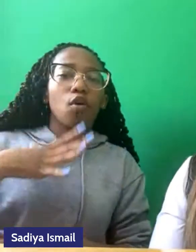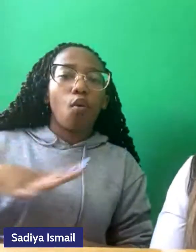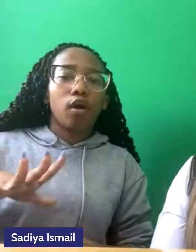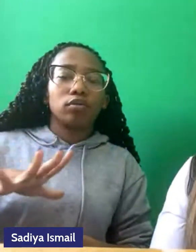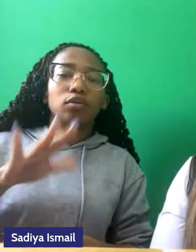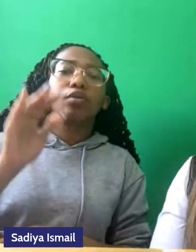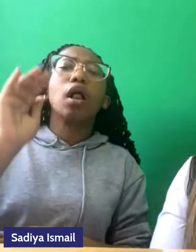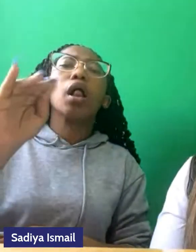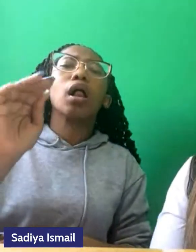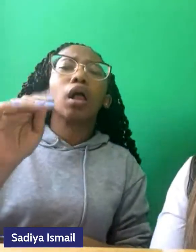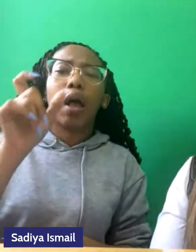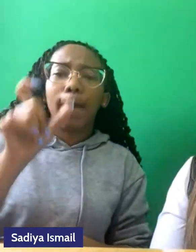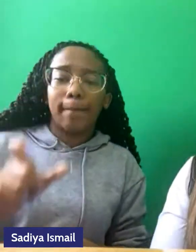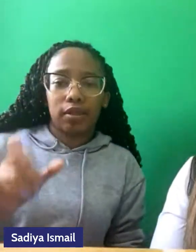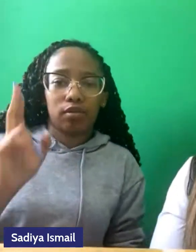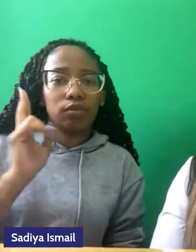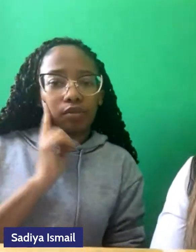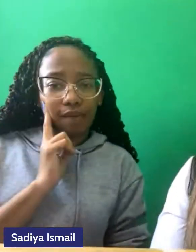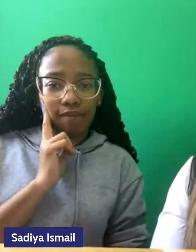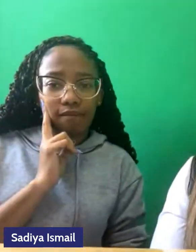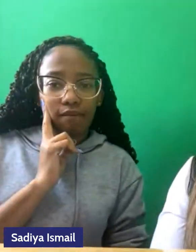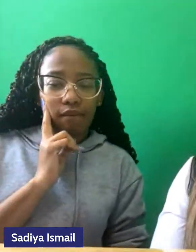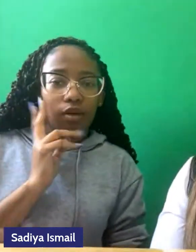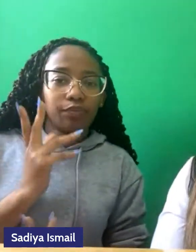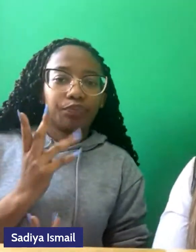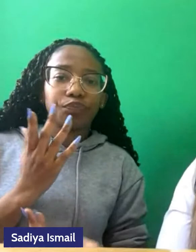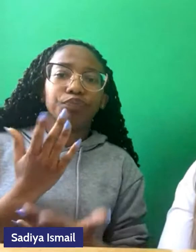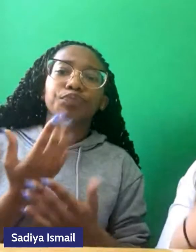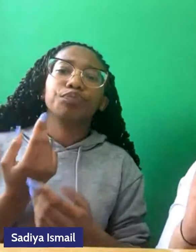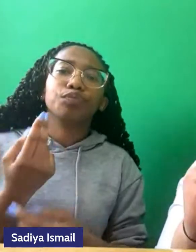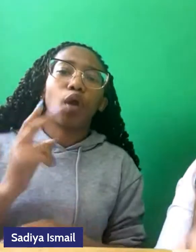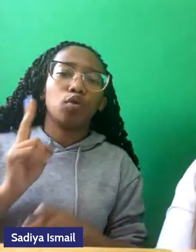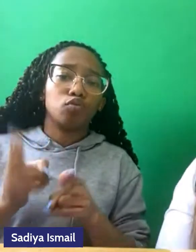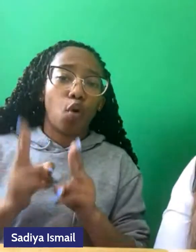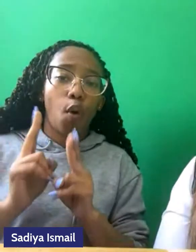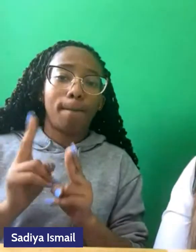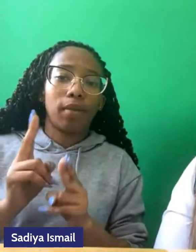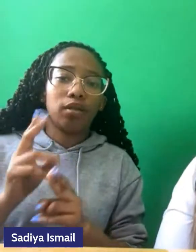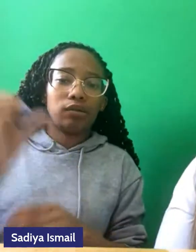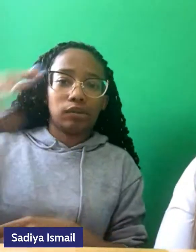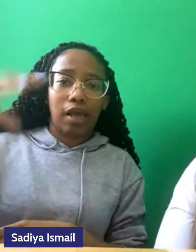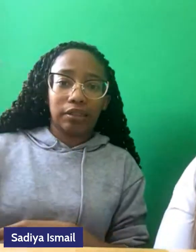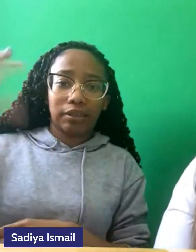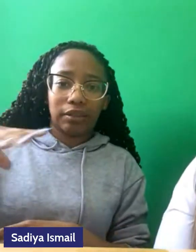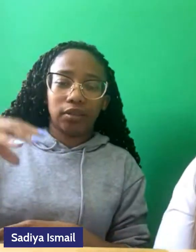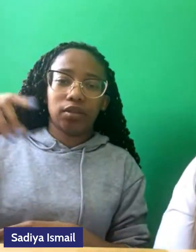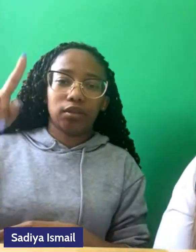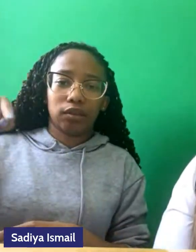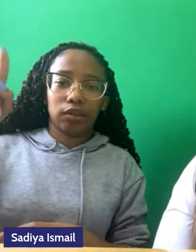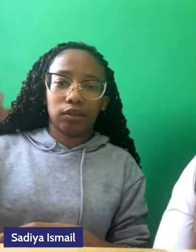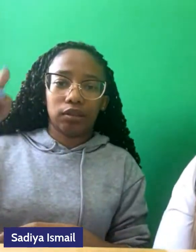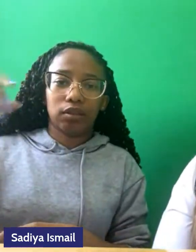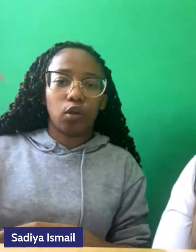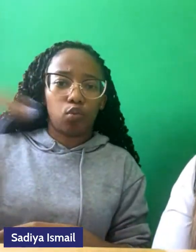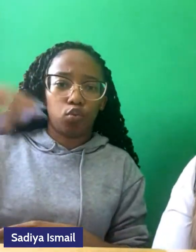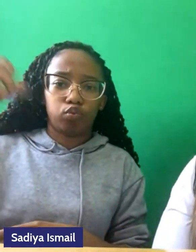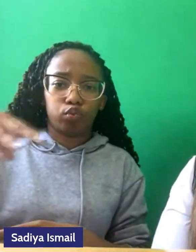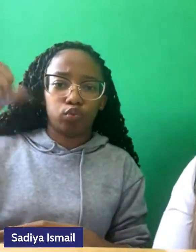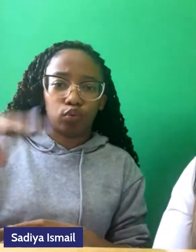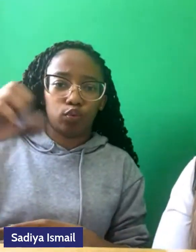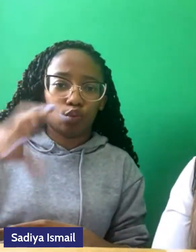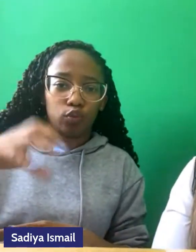attention of deaf person, we usually flick the lights. So we switch and switch on the